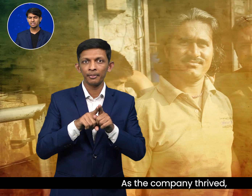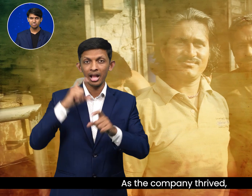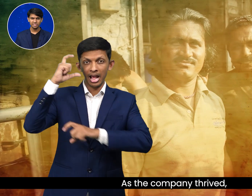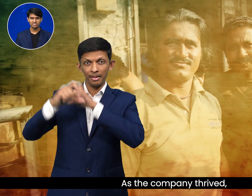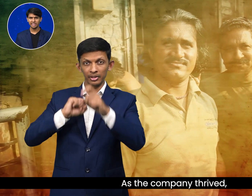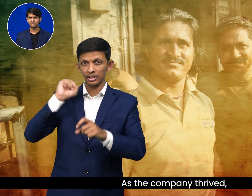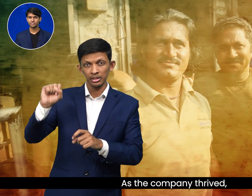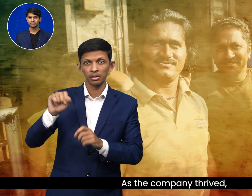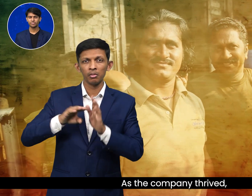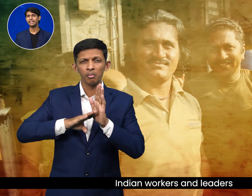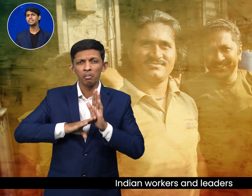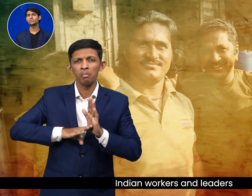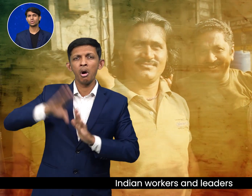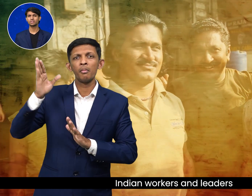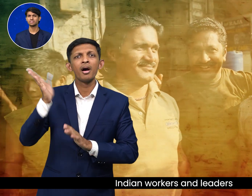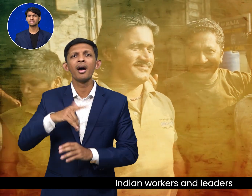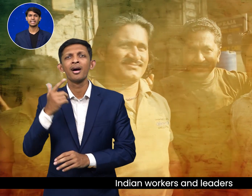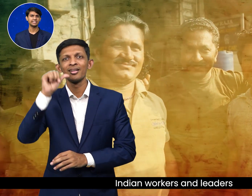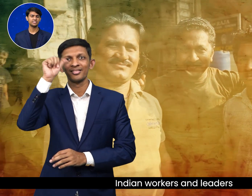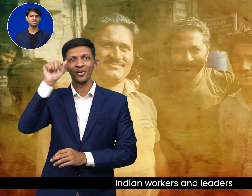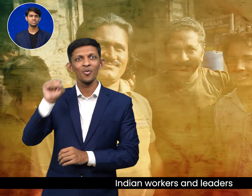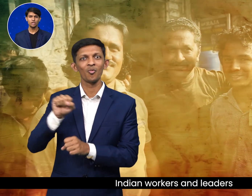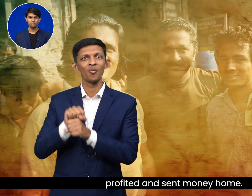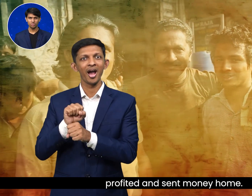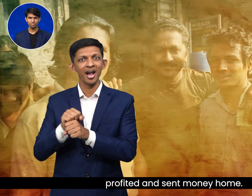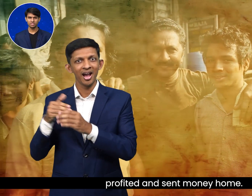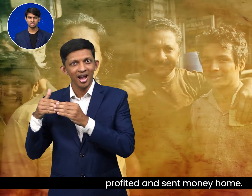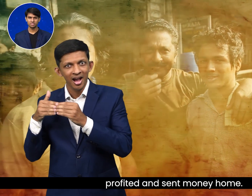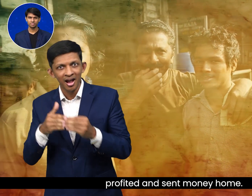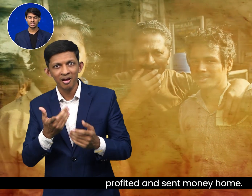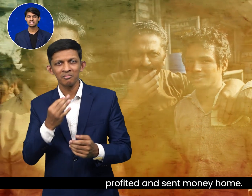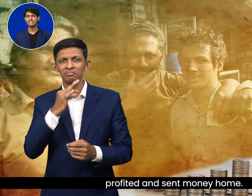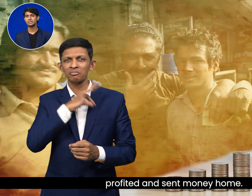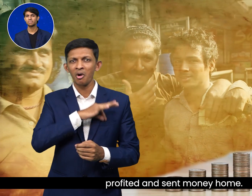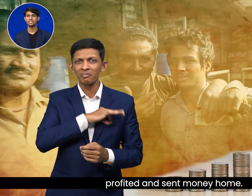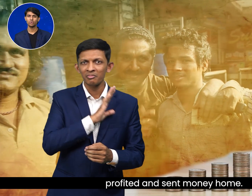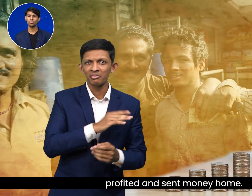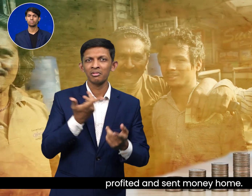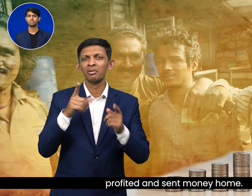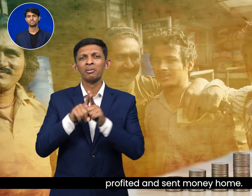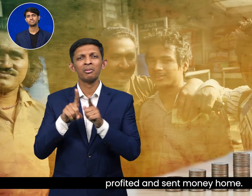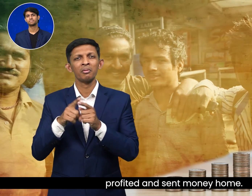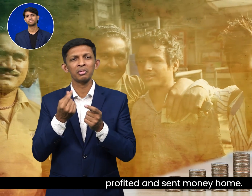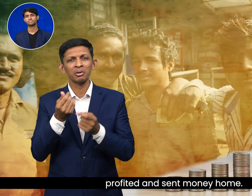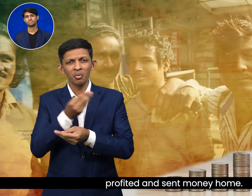As the company thrived, Indian workers and leaders profited and sent money home.